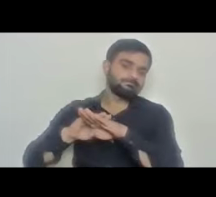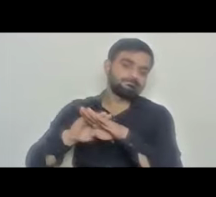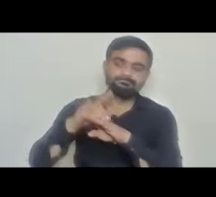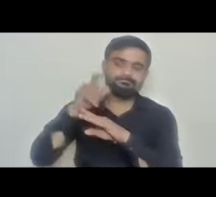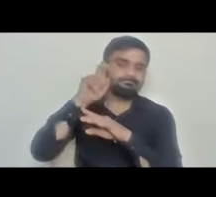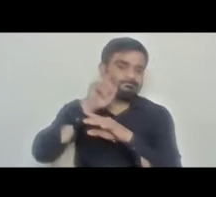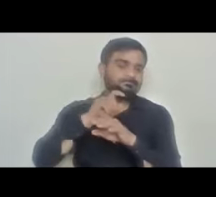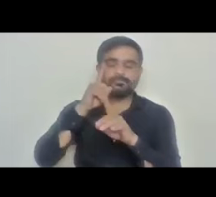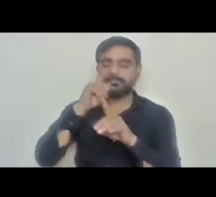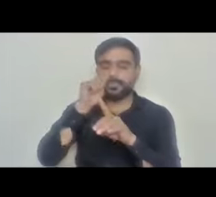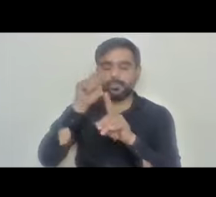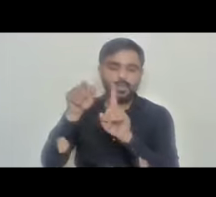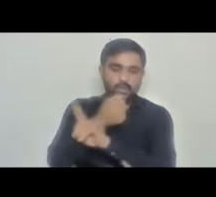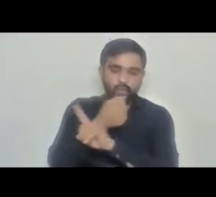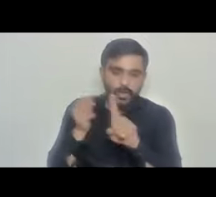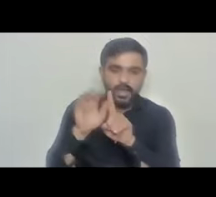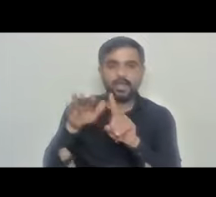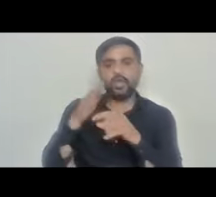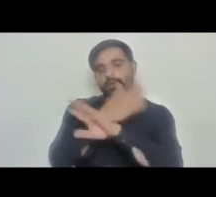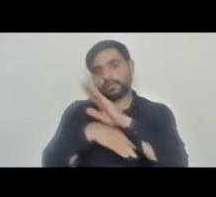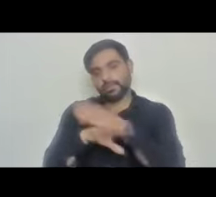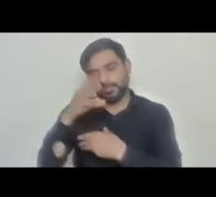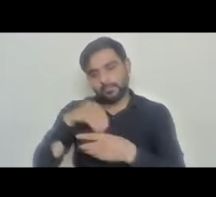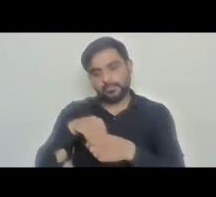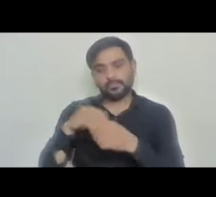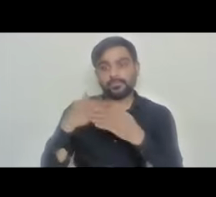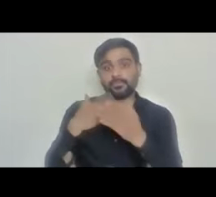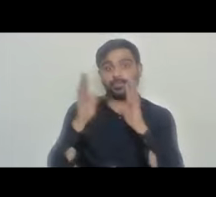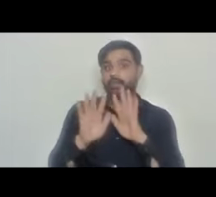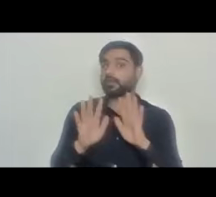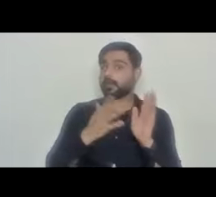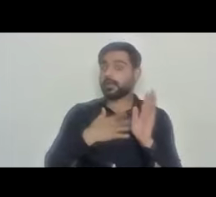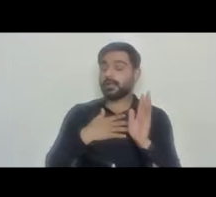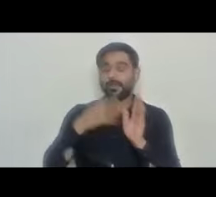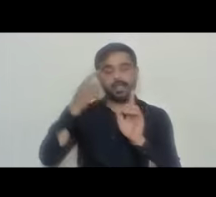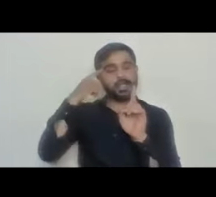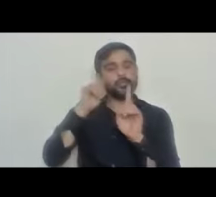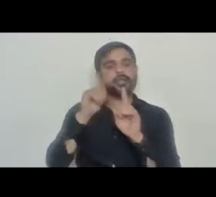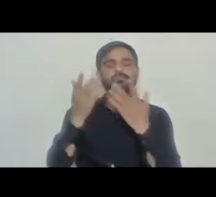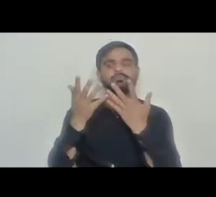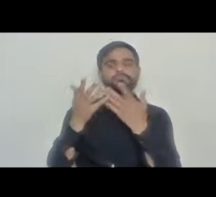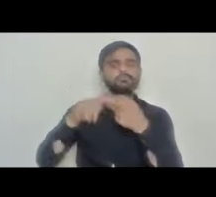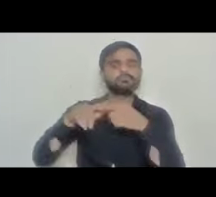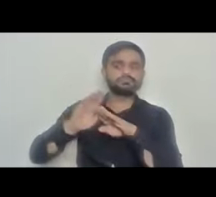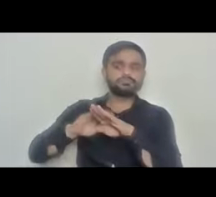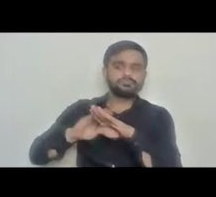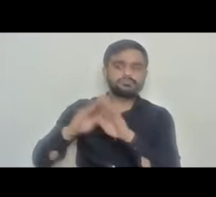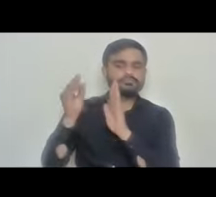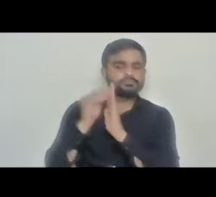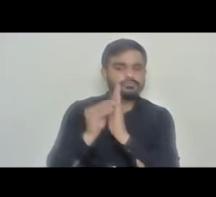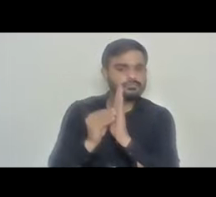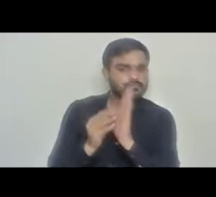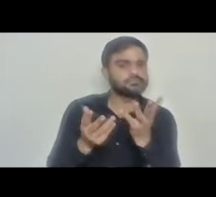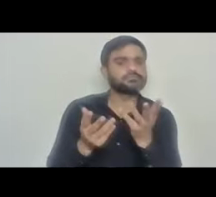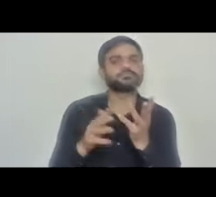or gender-based violence and disability, then maybe I have themes like lived experience, or maybe